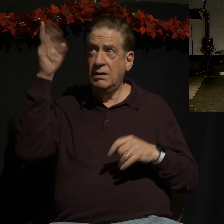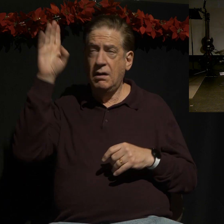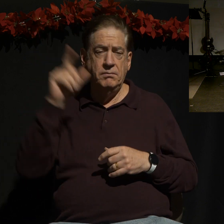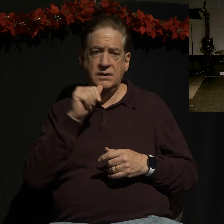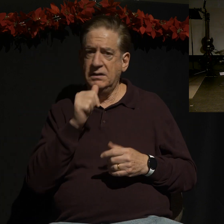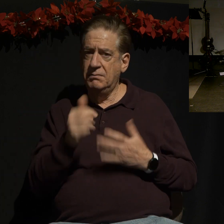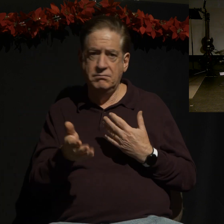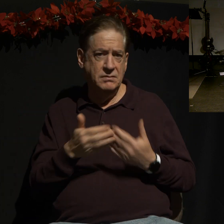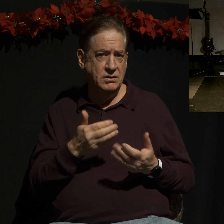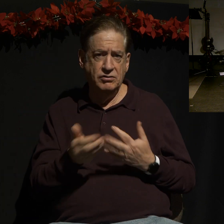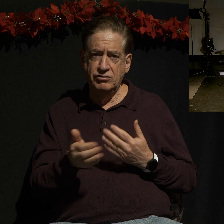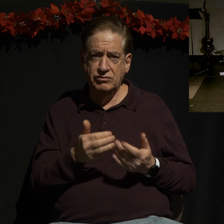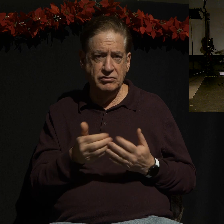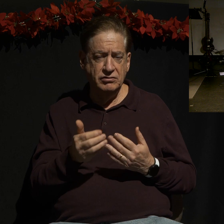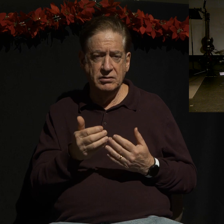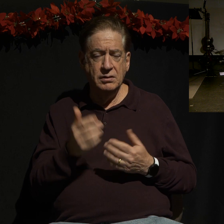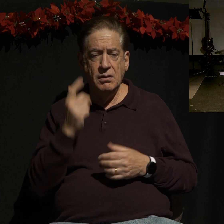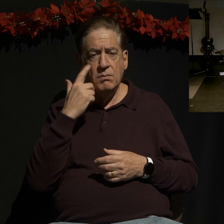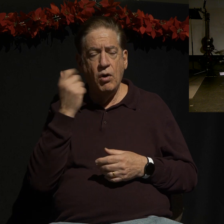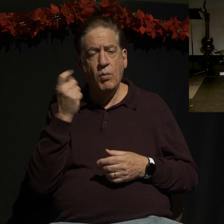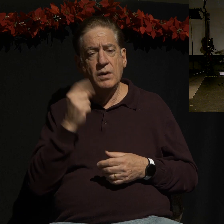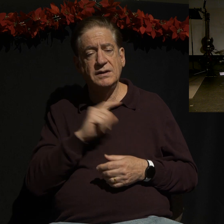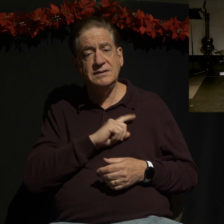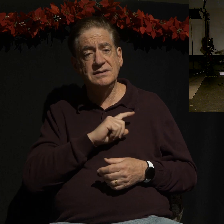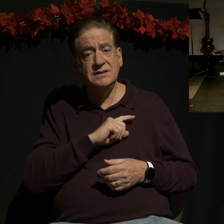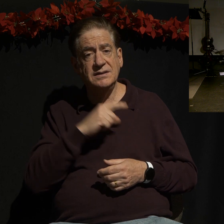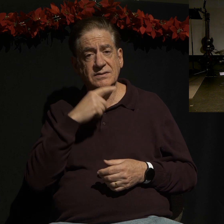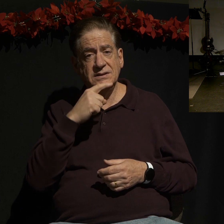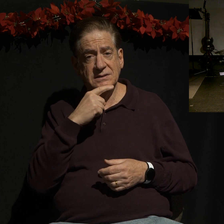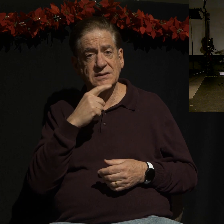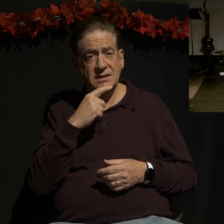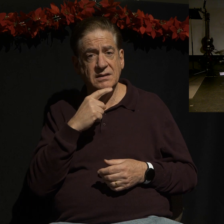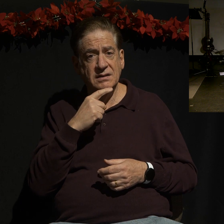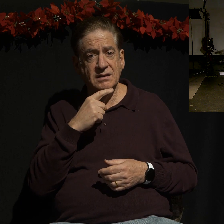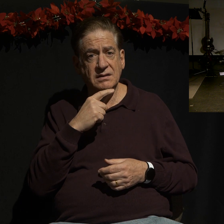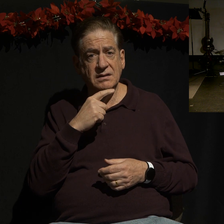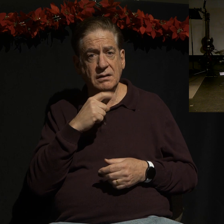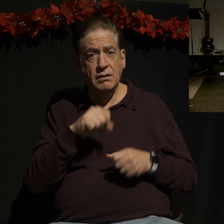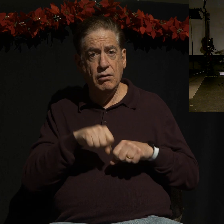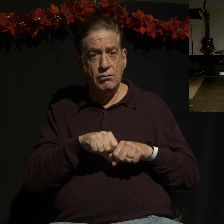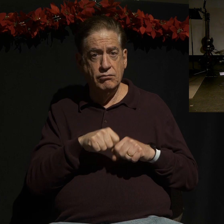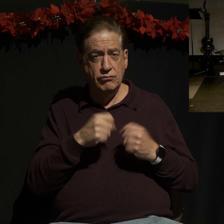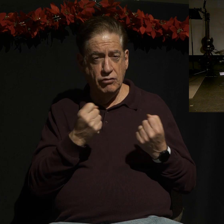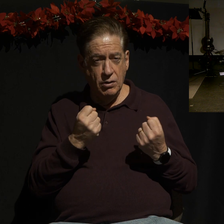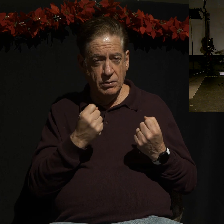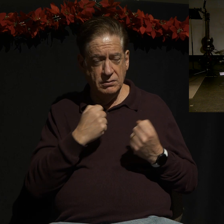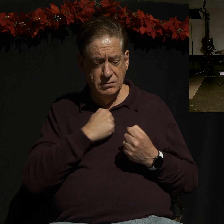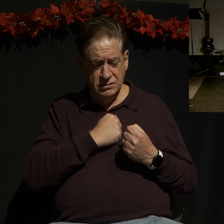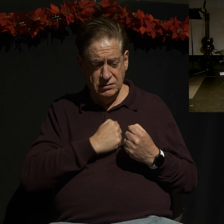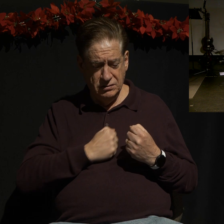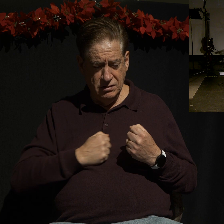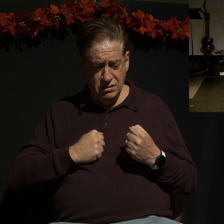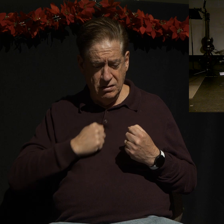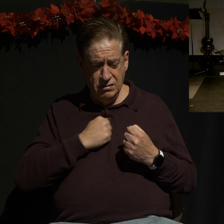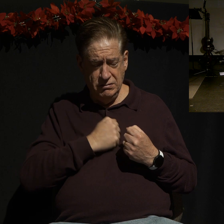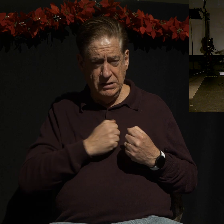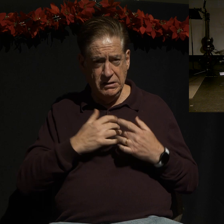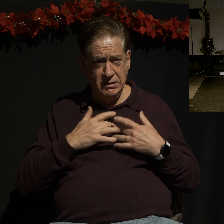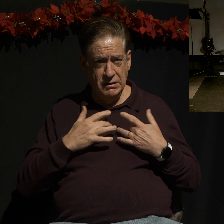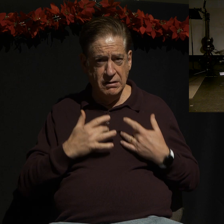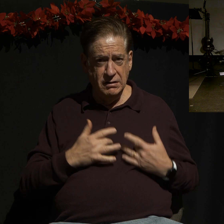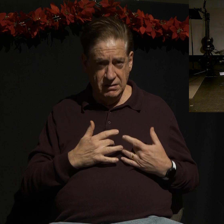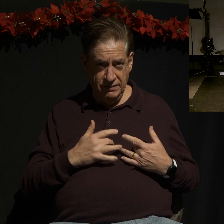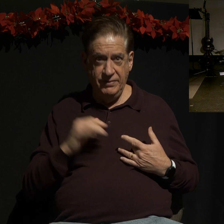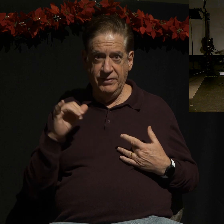won't matter. Because what David said is, he said, a broken and contrite heart. And